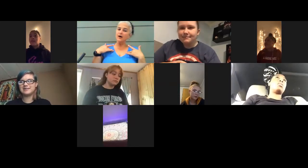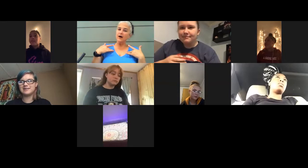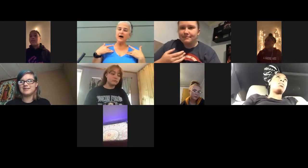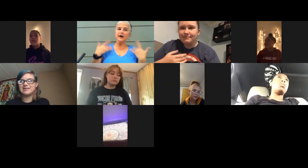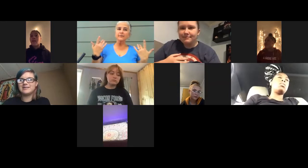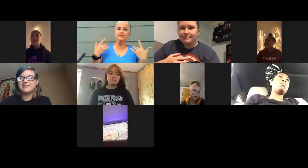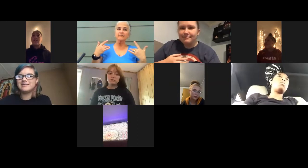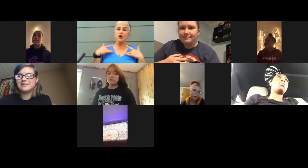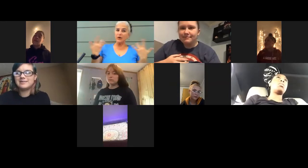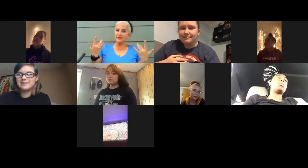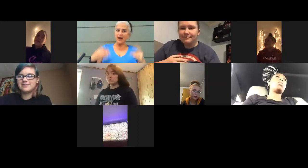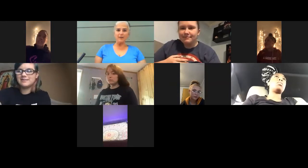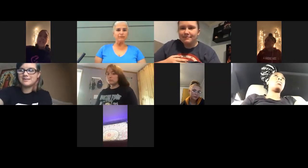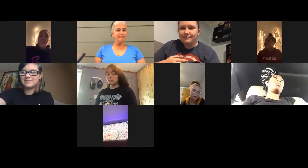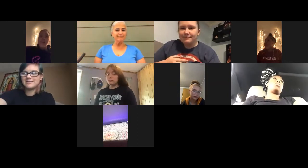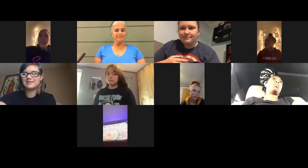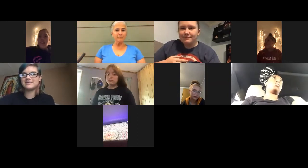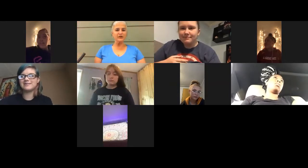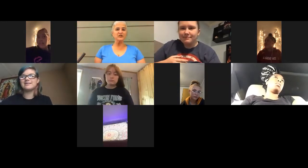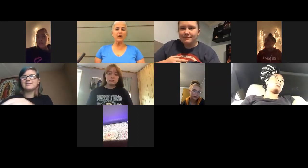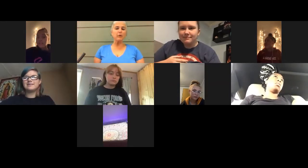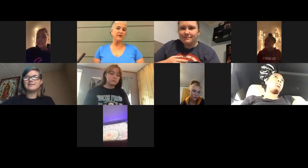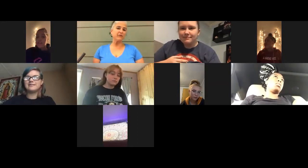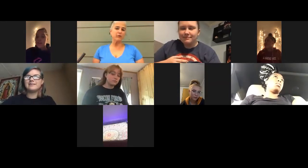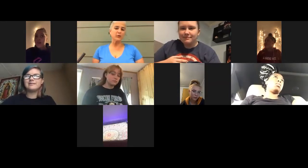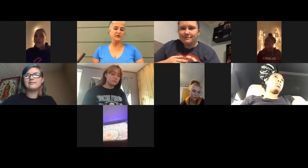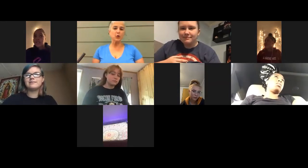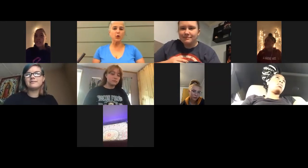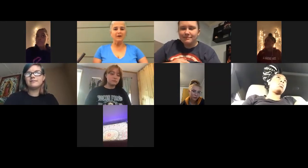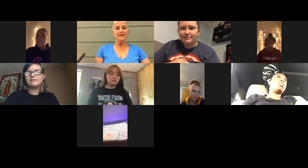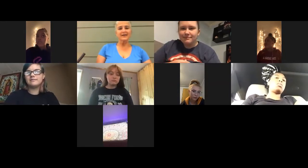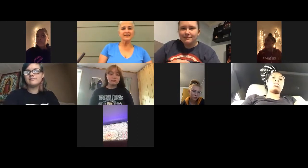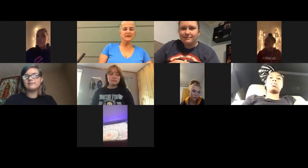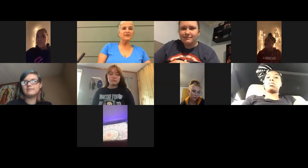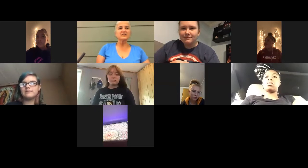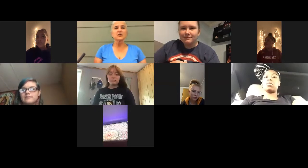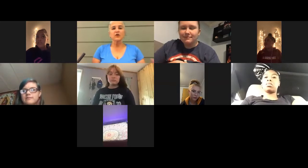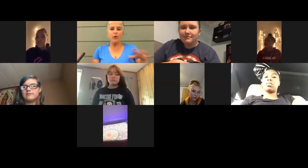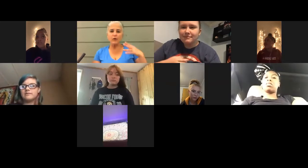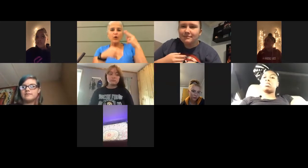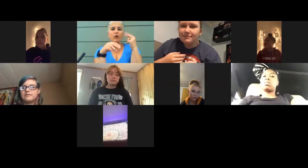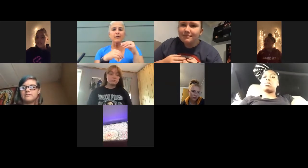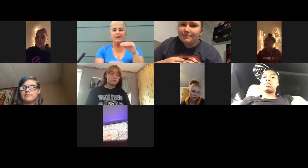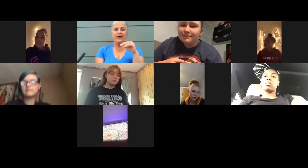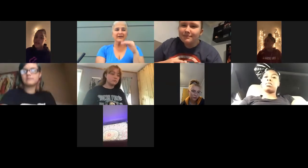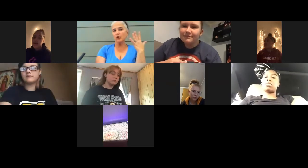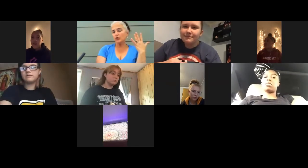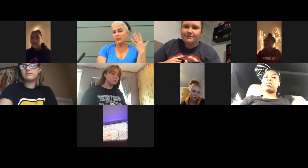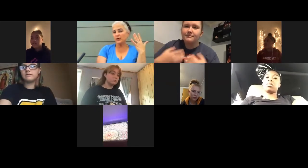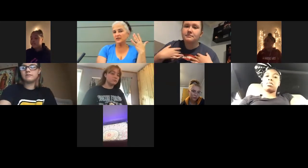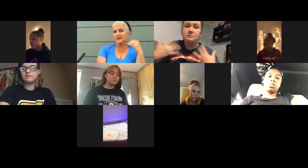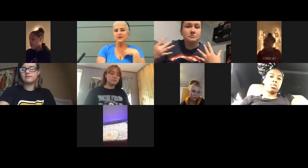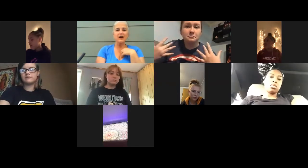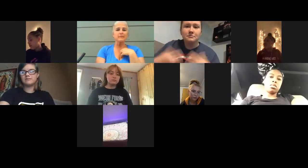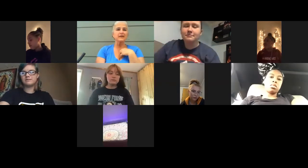oh, what's up? Which is way more informal, which is cool. Because, I mean, if it's formal, like an